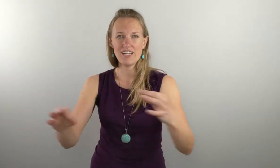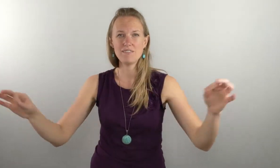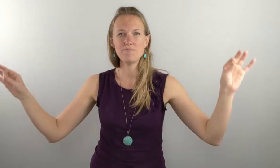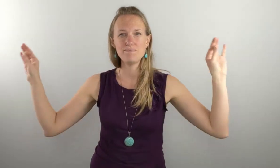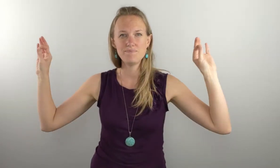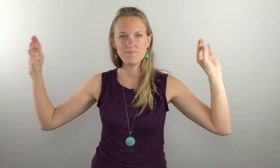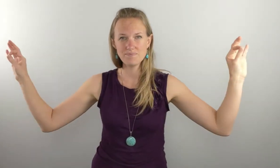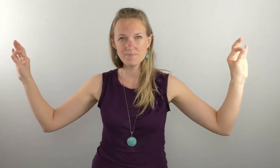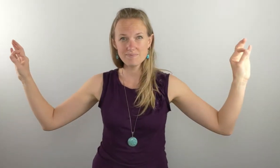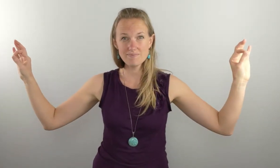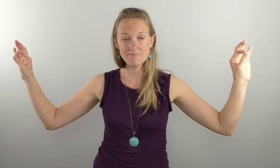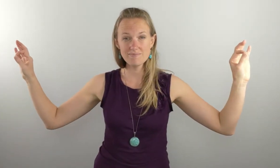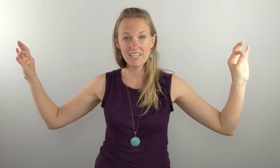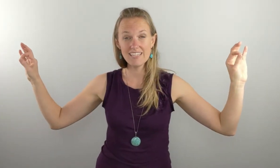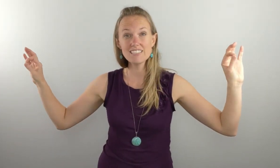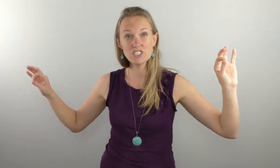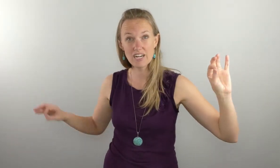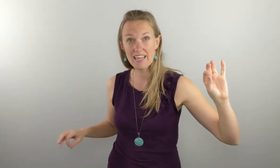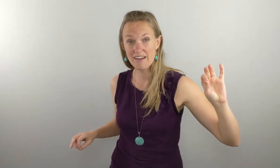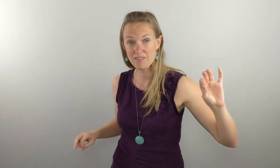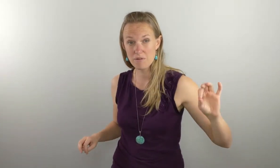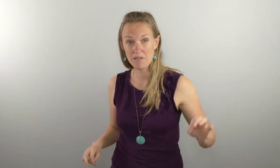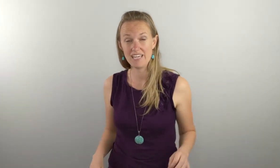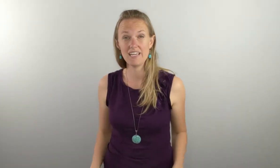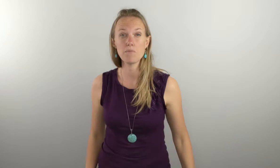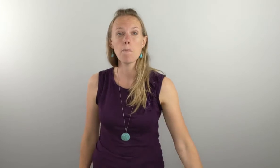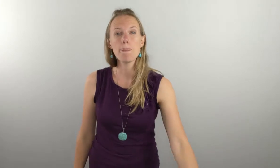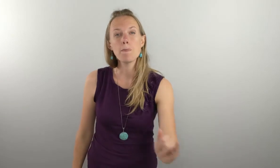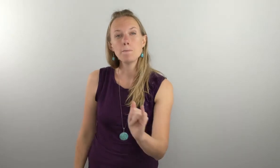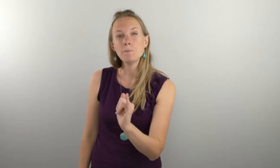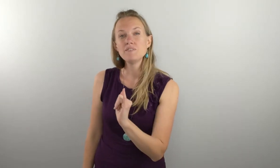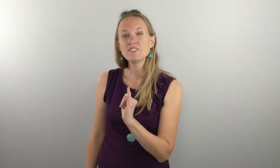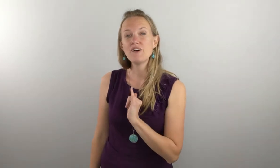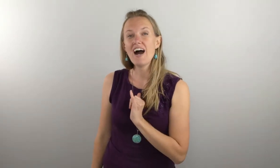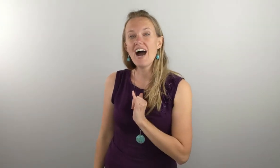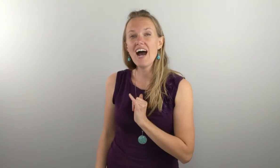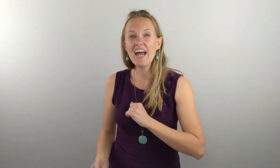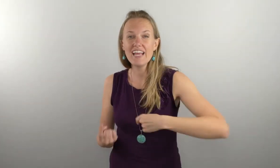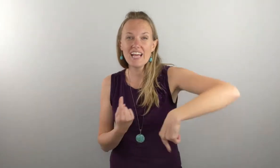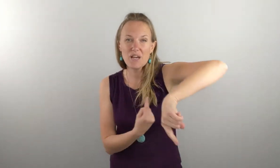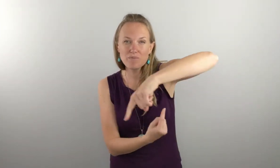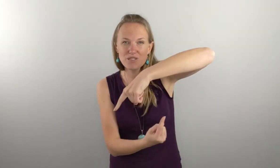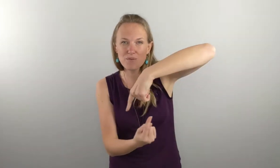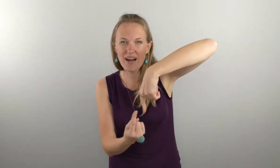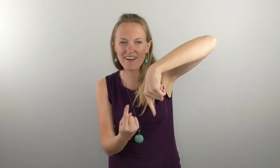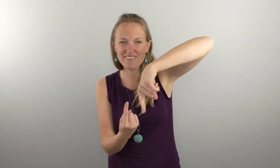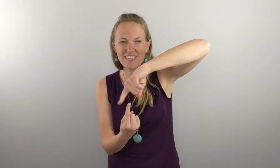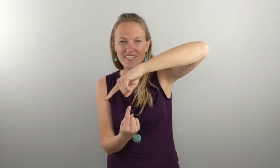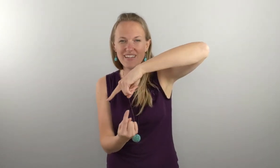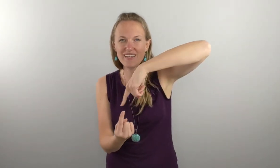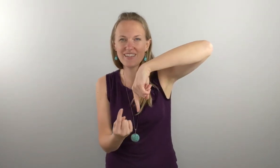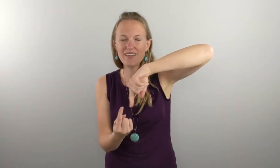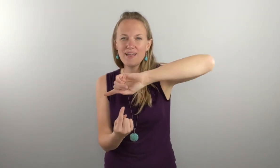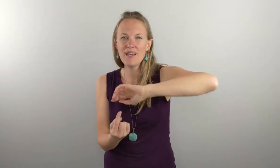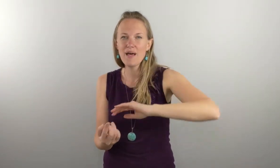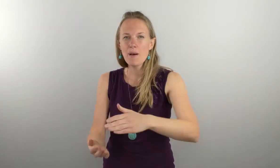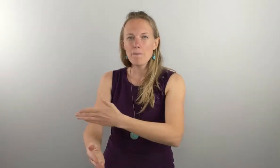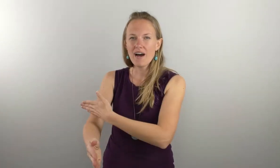freedom. Okay, let's try that from the beginning. So I am surrounded by